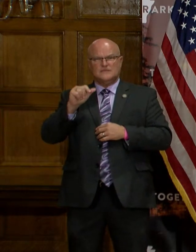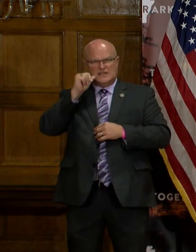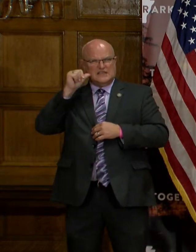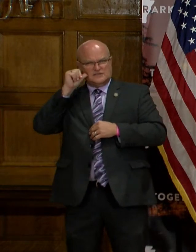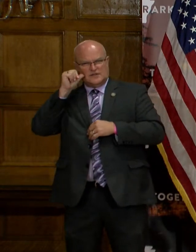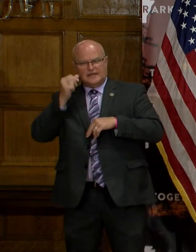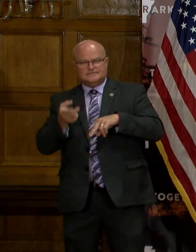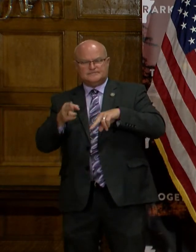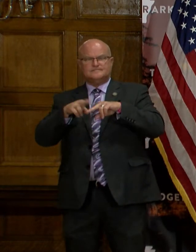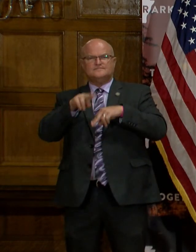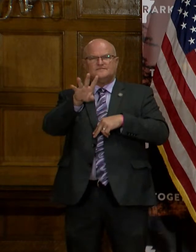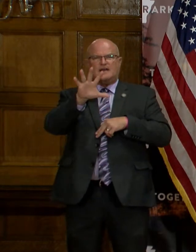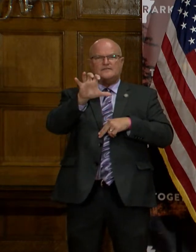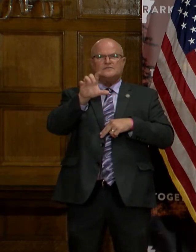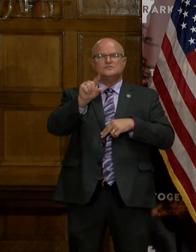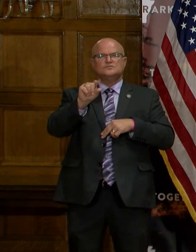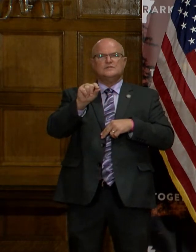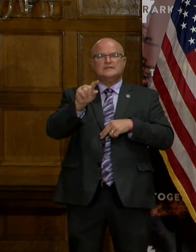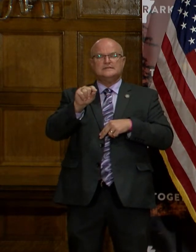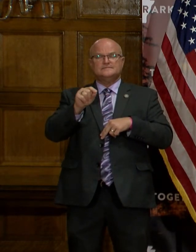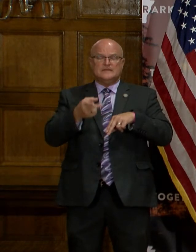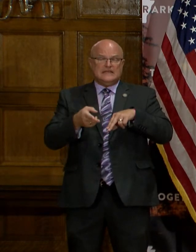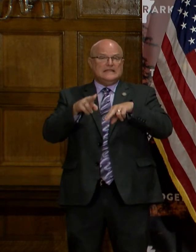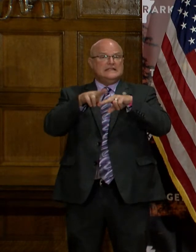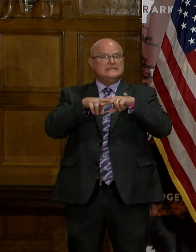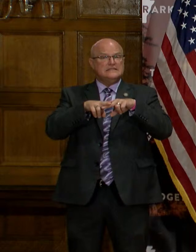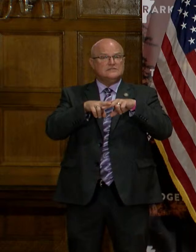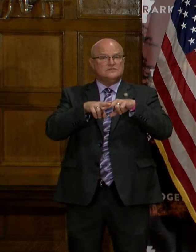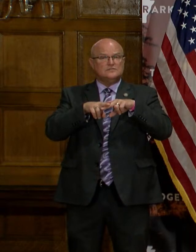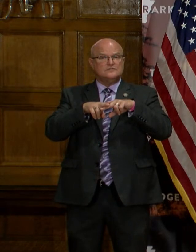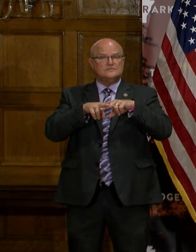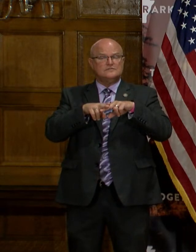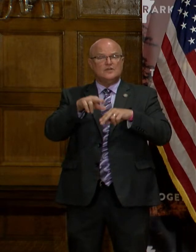yesterday. We have an additional